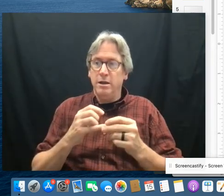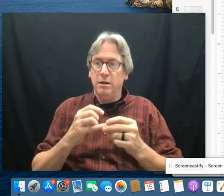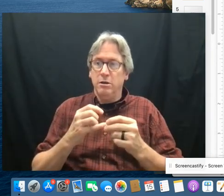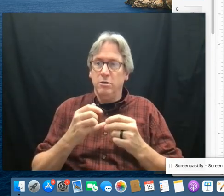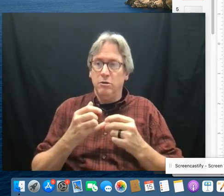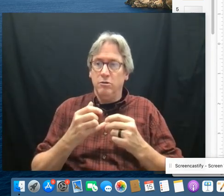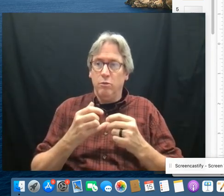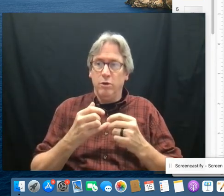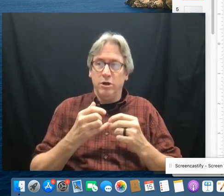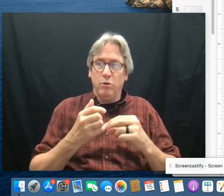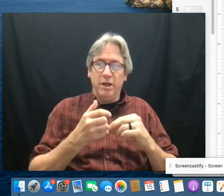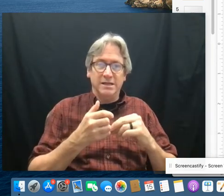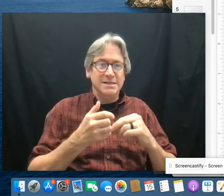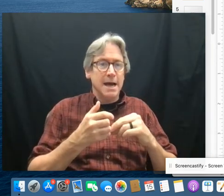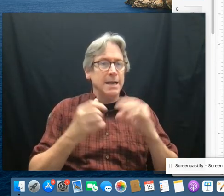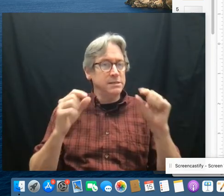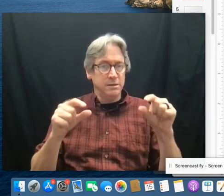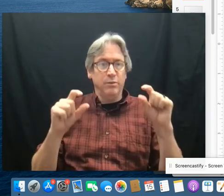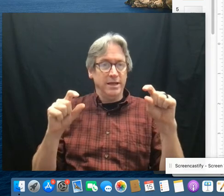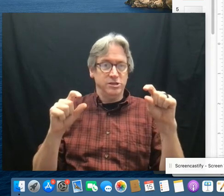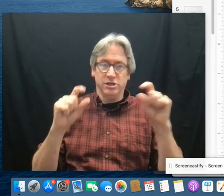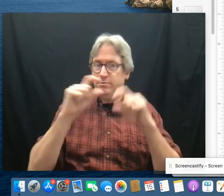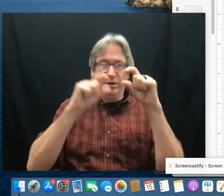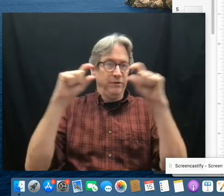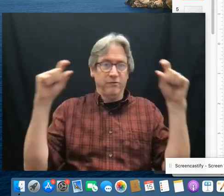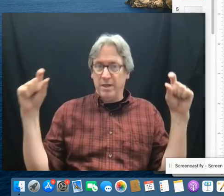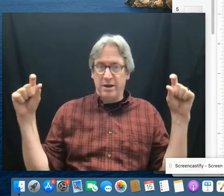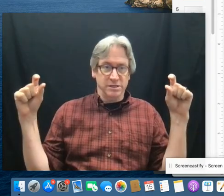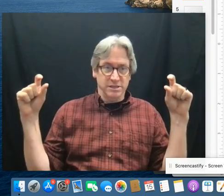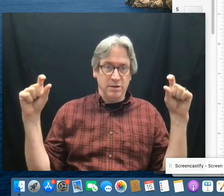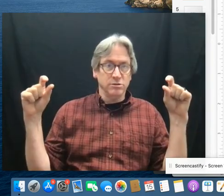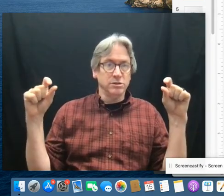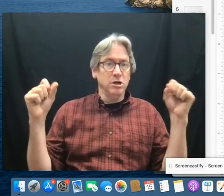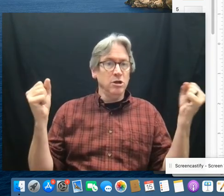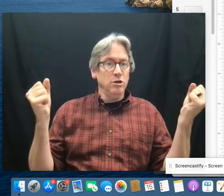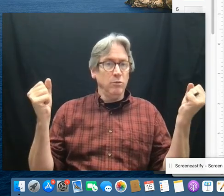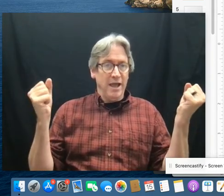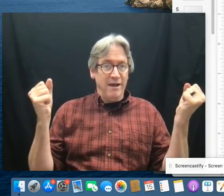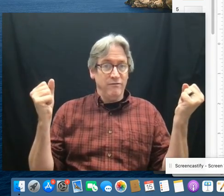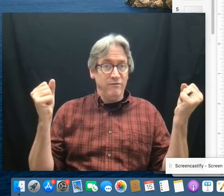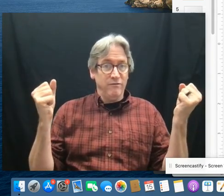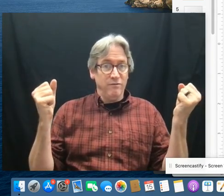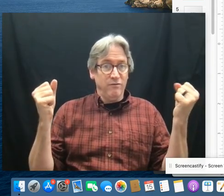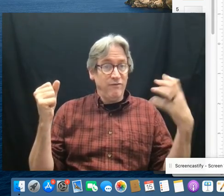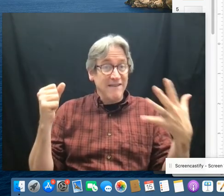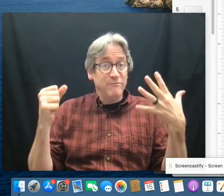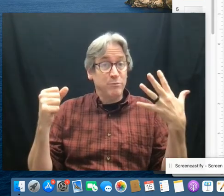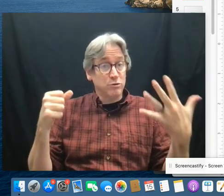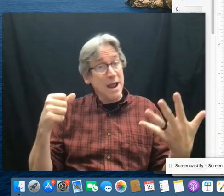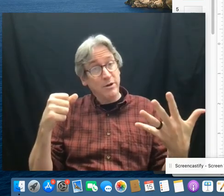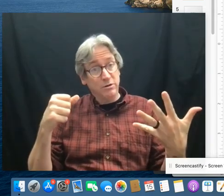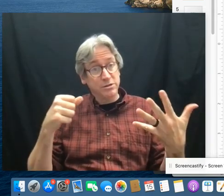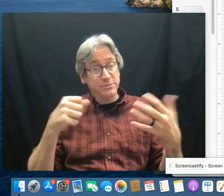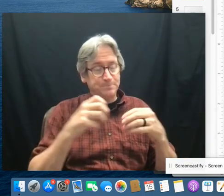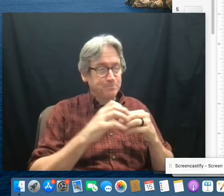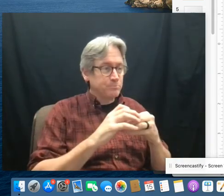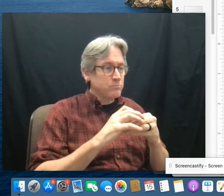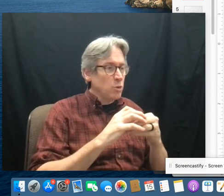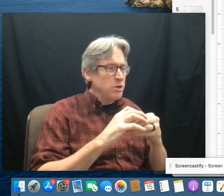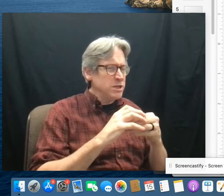but it's not as simple as just building from letters and sounds. We have 5